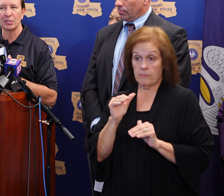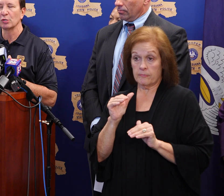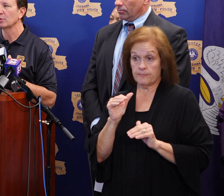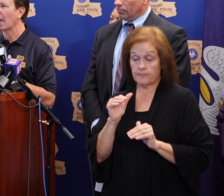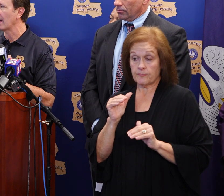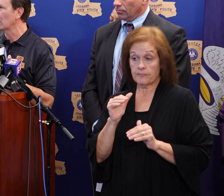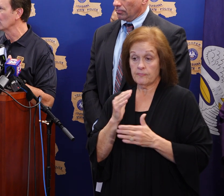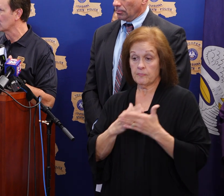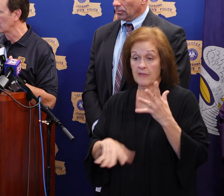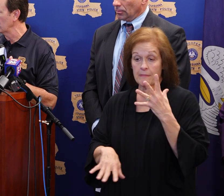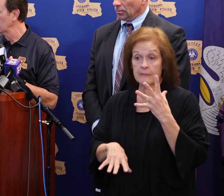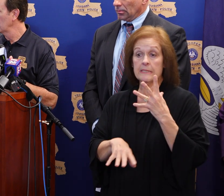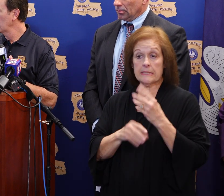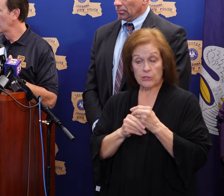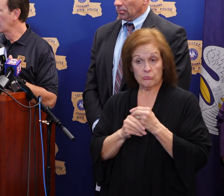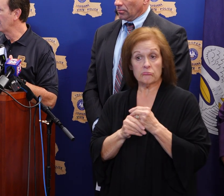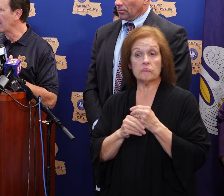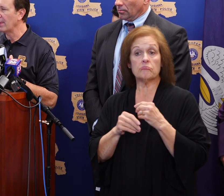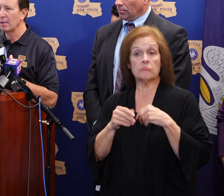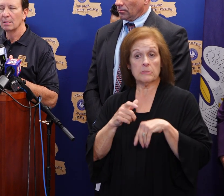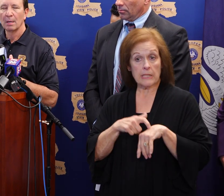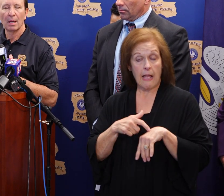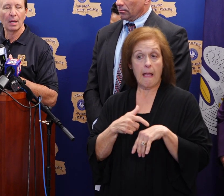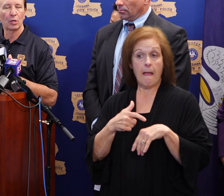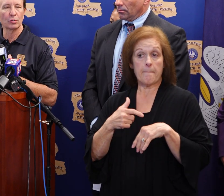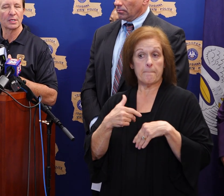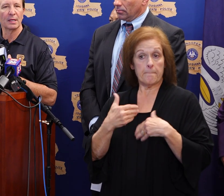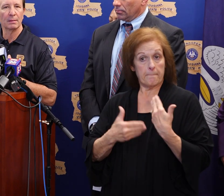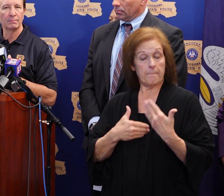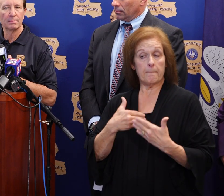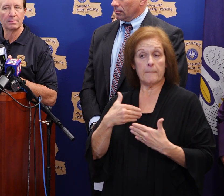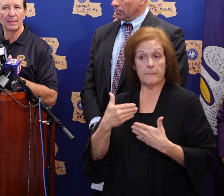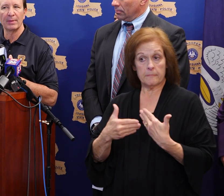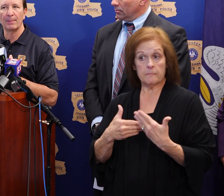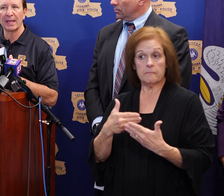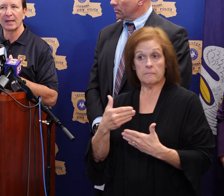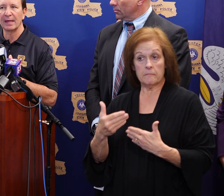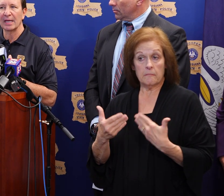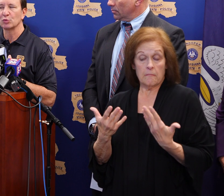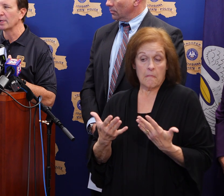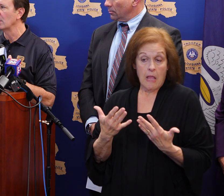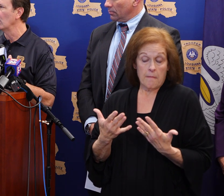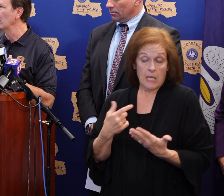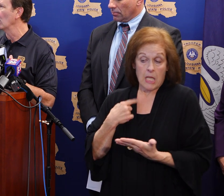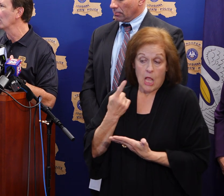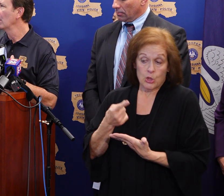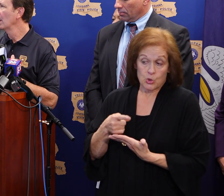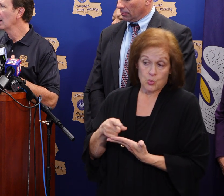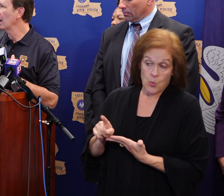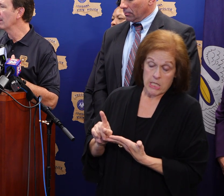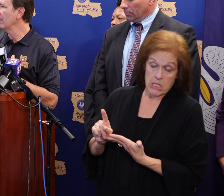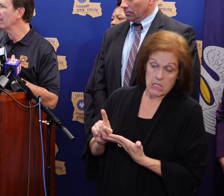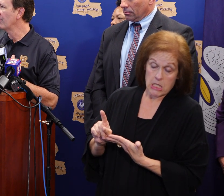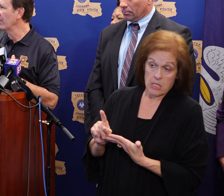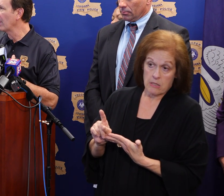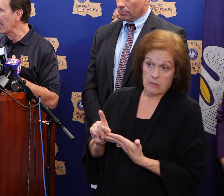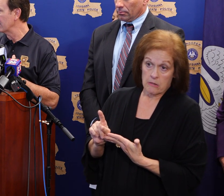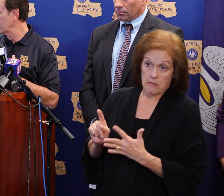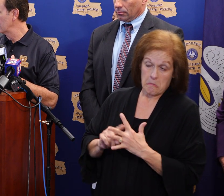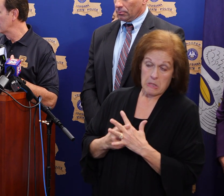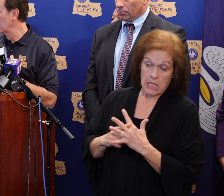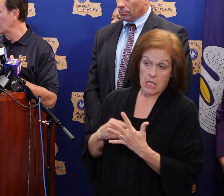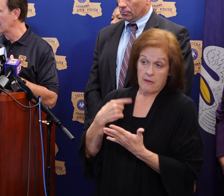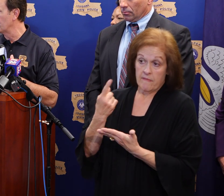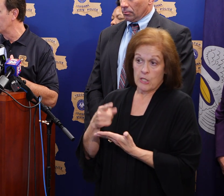some additional time goes through, maybe closer to maybe the beginning of next week, we will, if we've